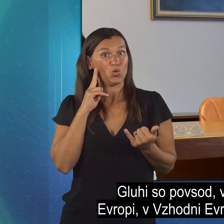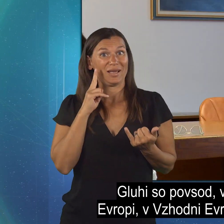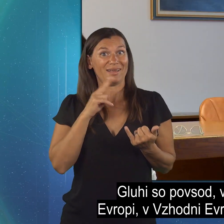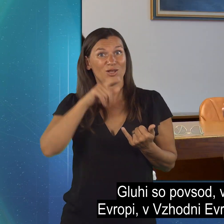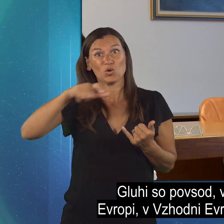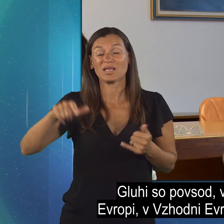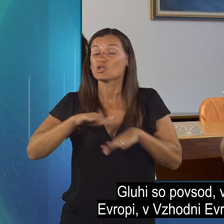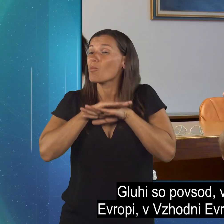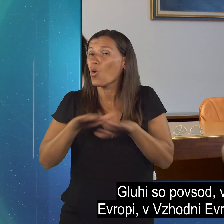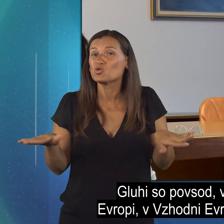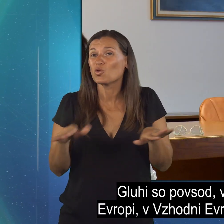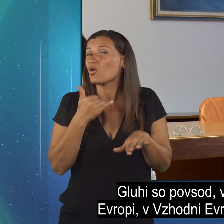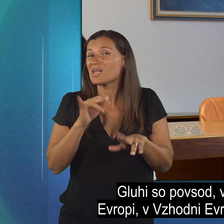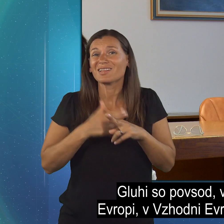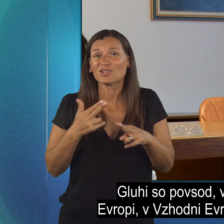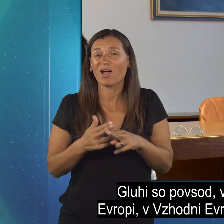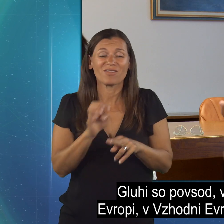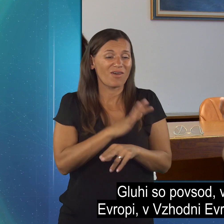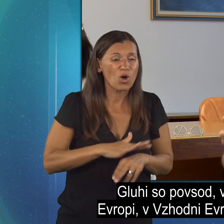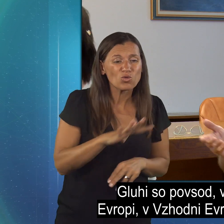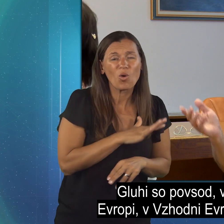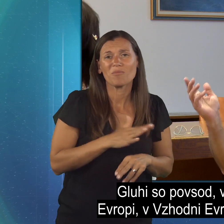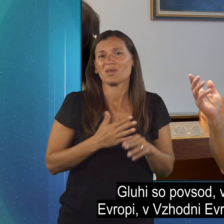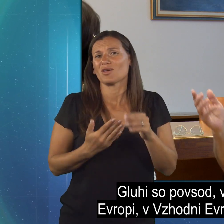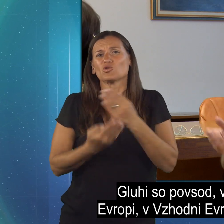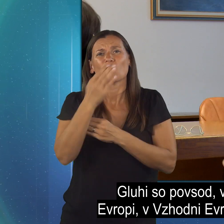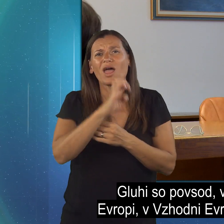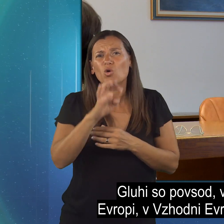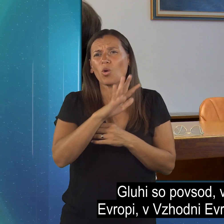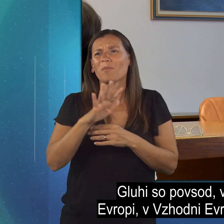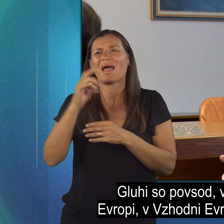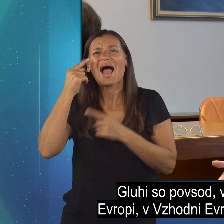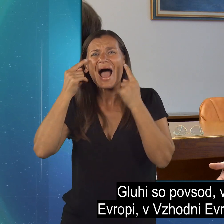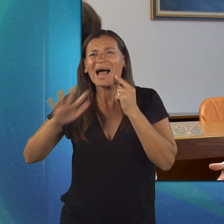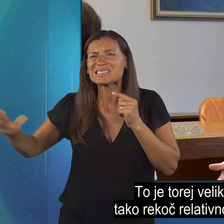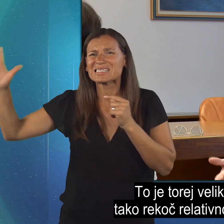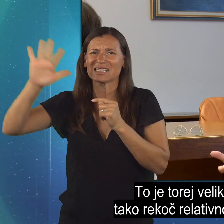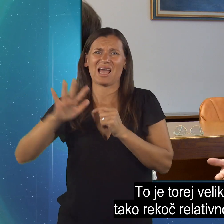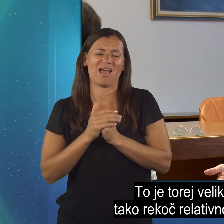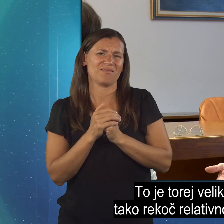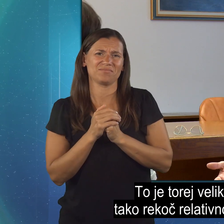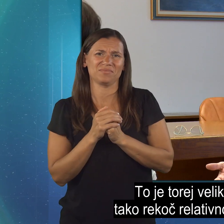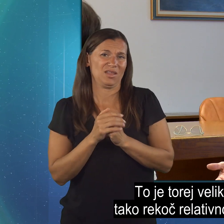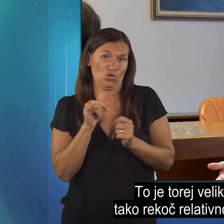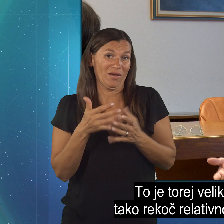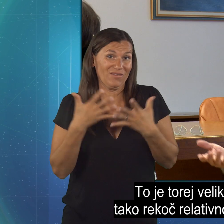people everywhere, every country in Europe, East Europe, China. So this is a